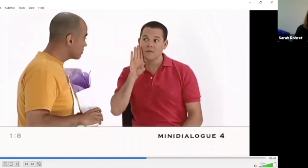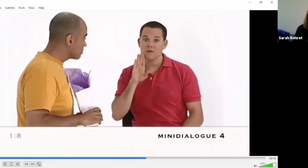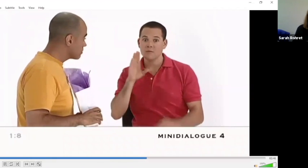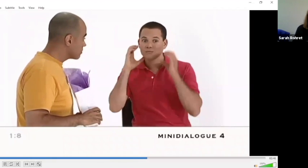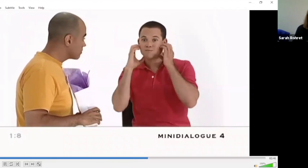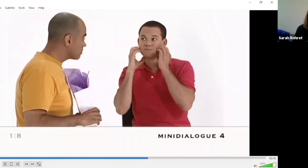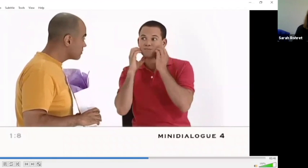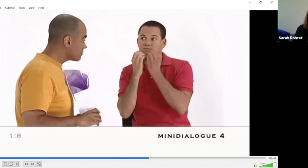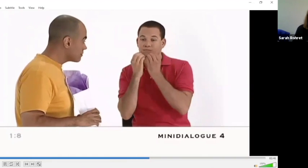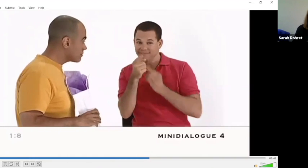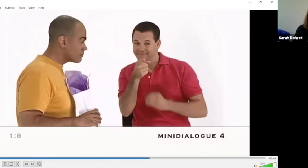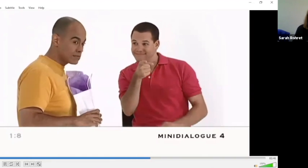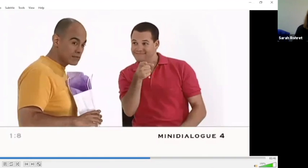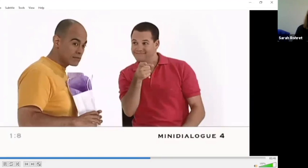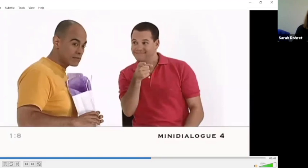Man, brown beard.